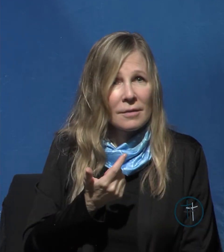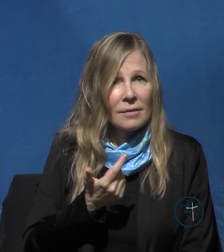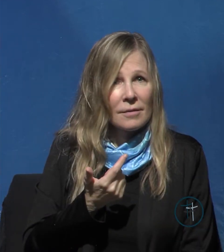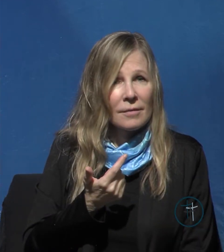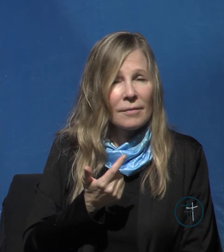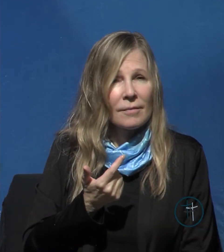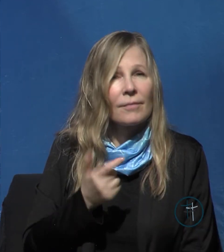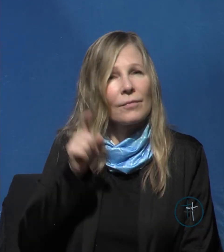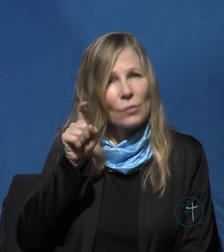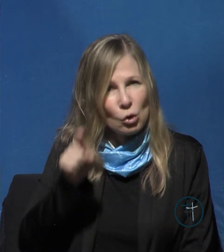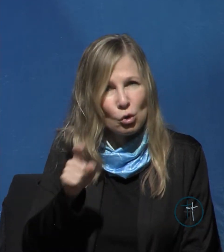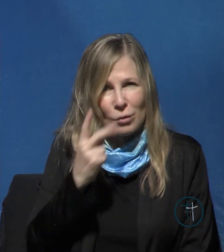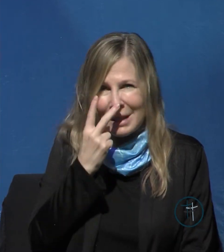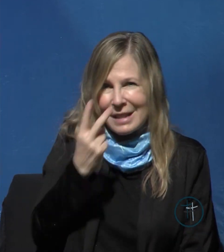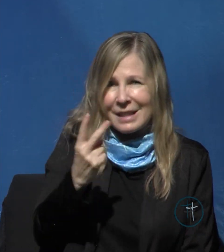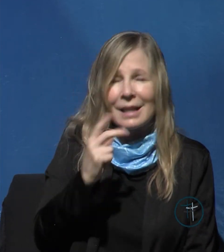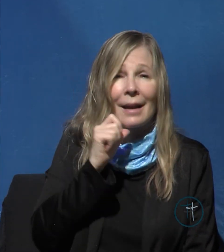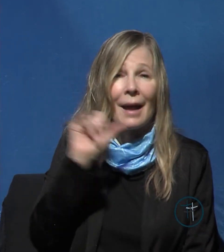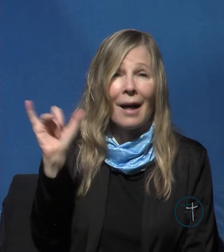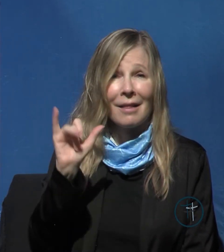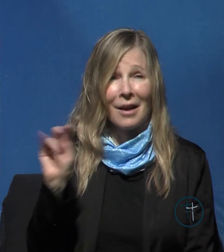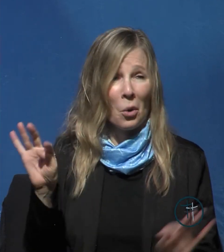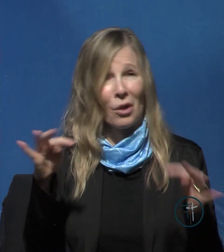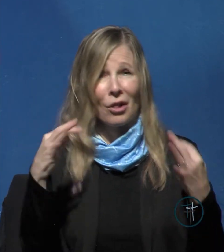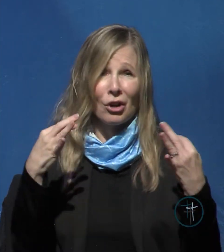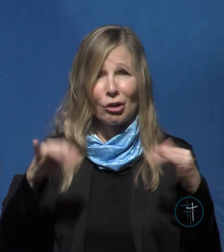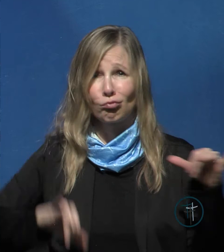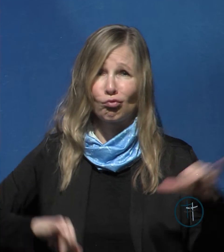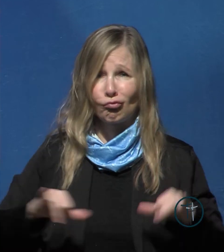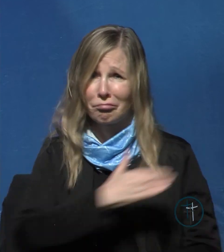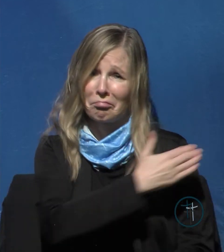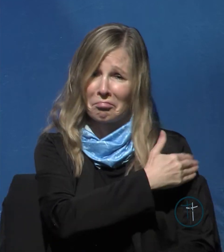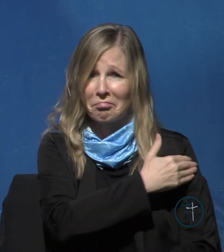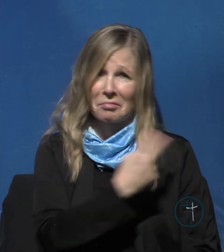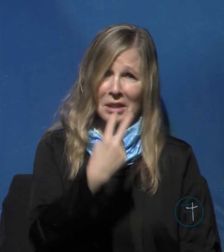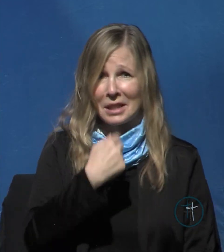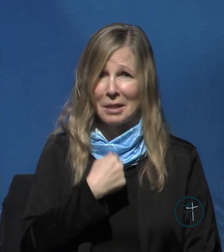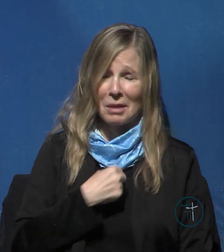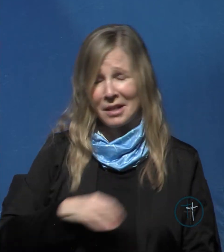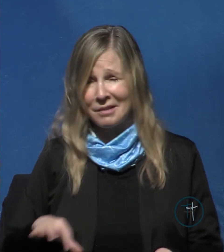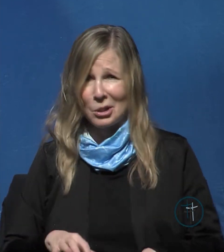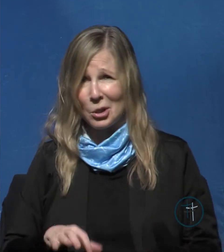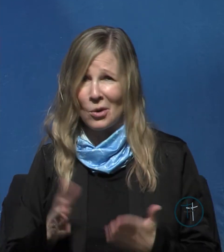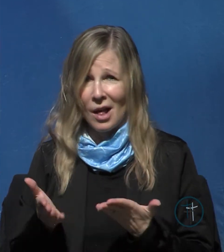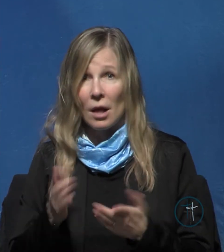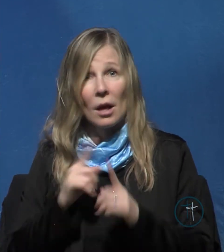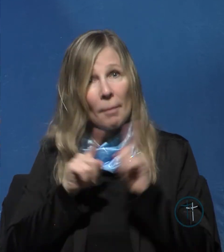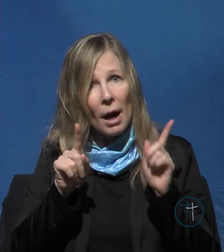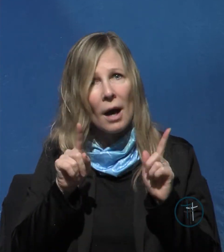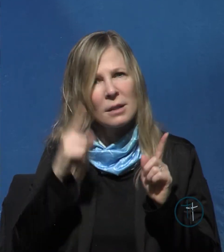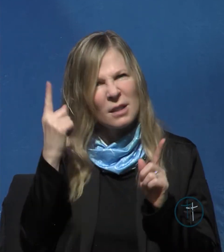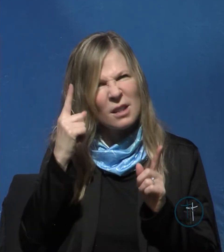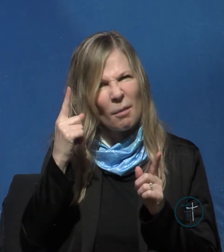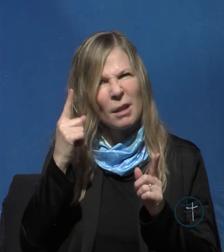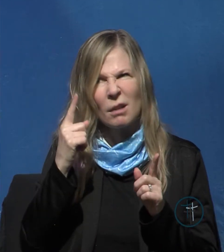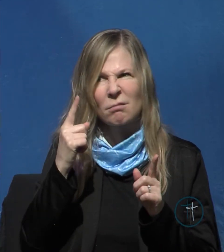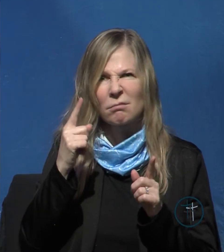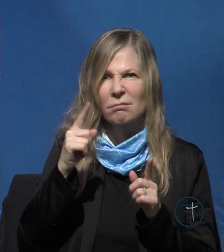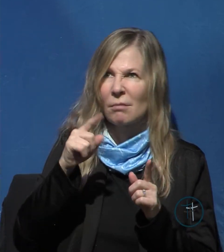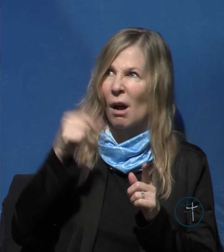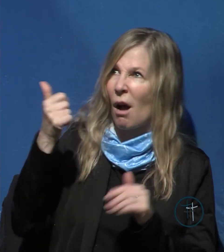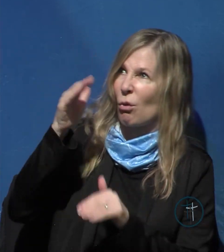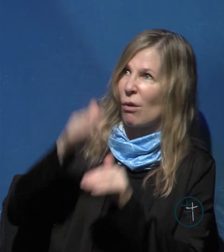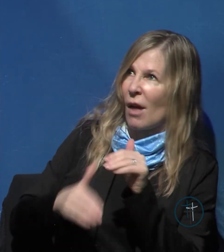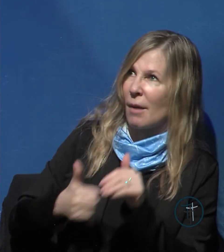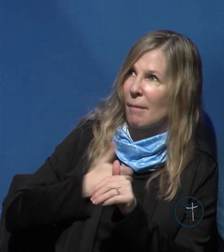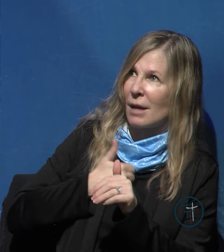It should be seen not as a showy pat on the back, look at me, but because it's something other than me